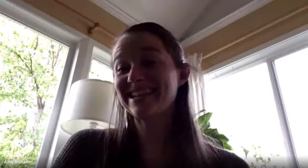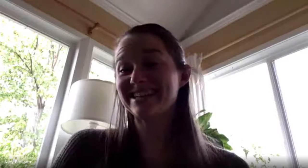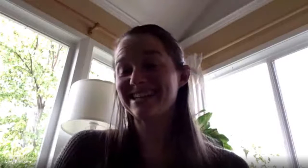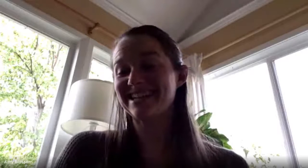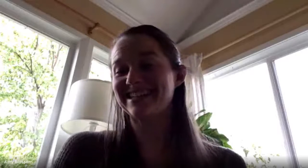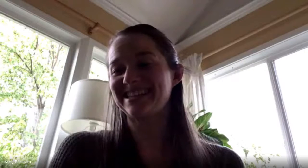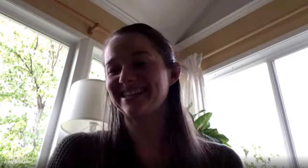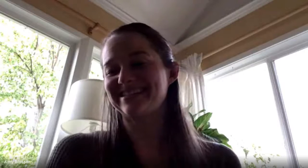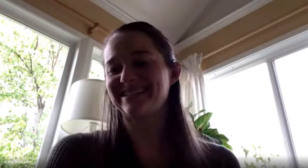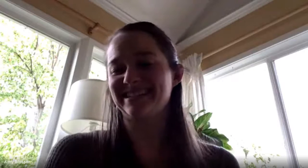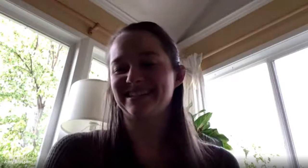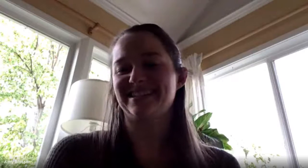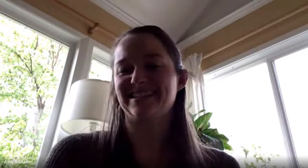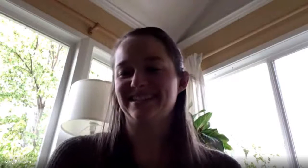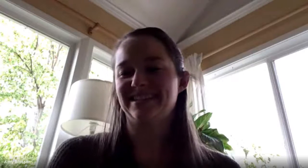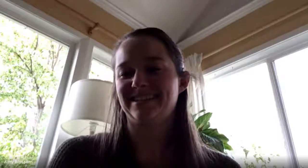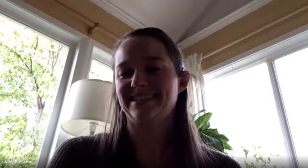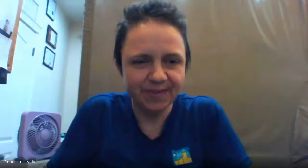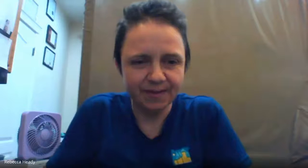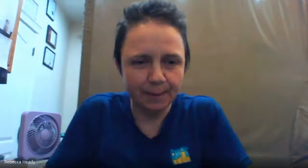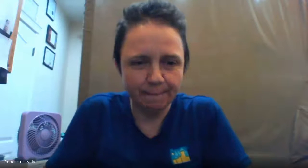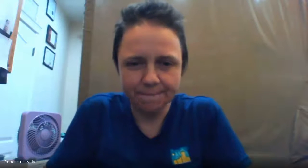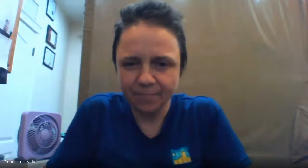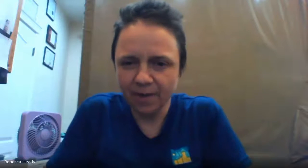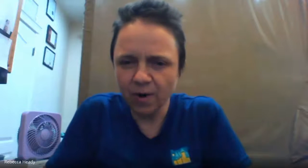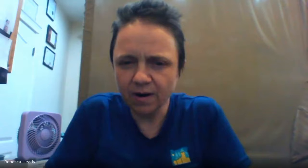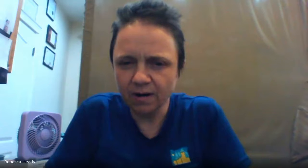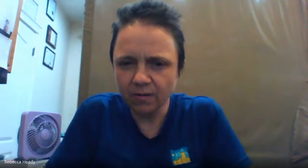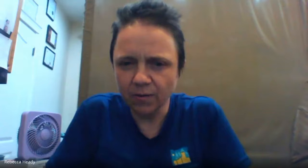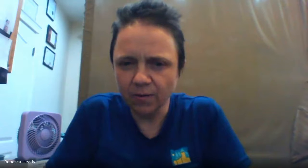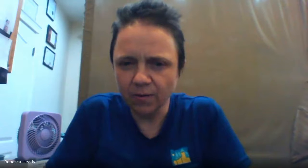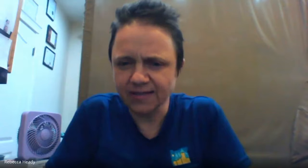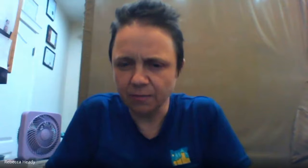Good. Yeah, thank you. Yeah. How about you? Where are you guys at? Where do